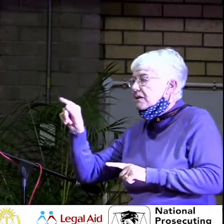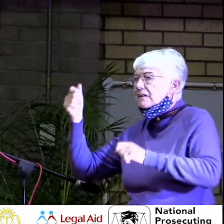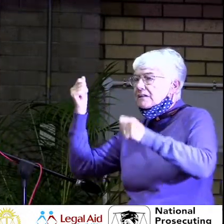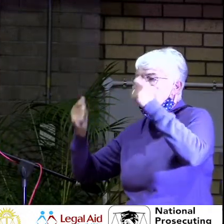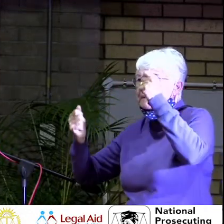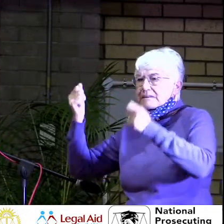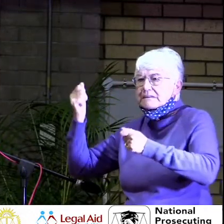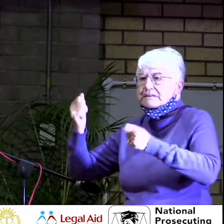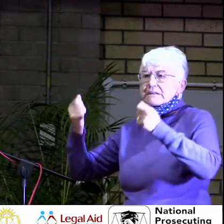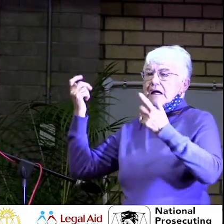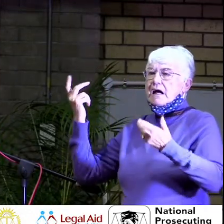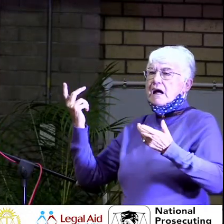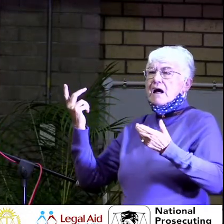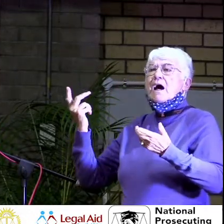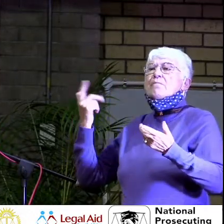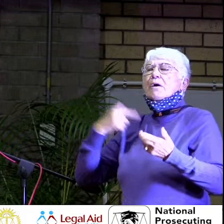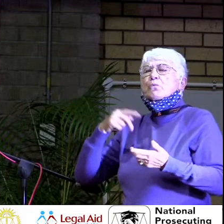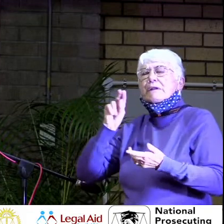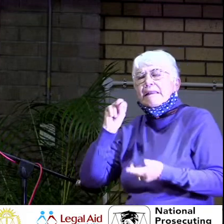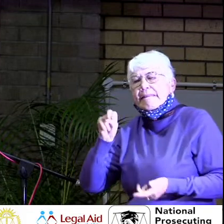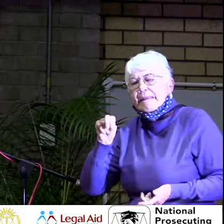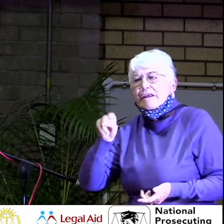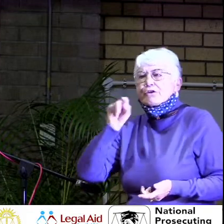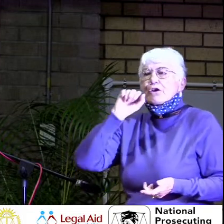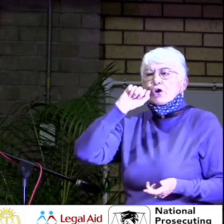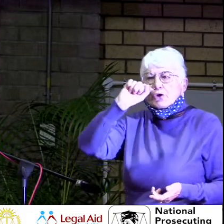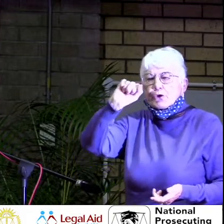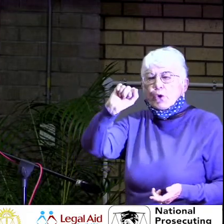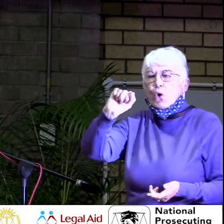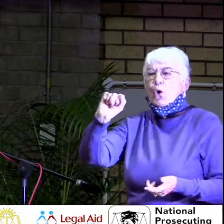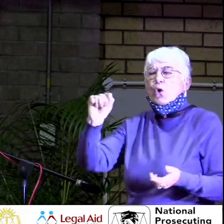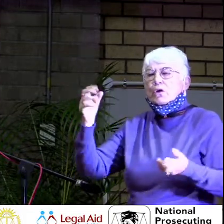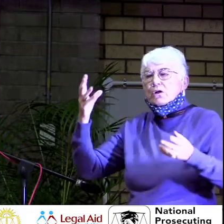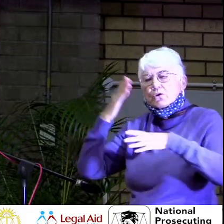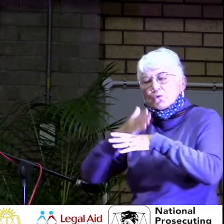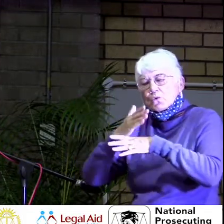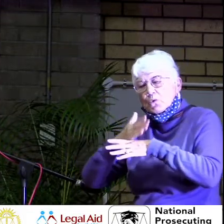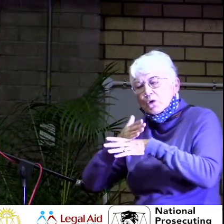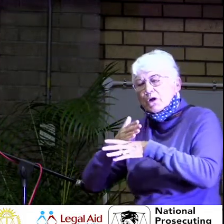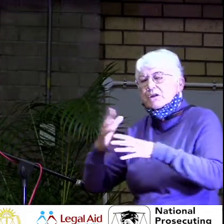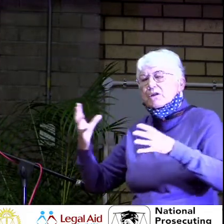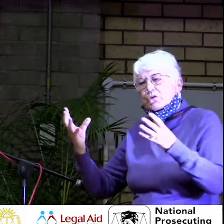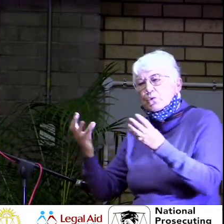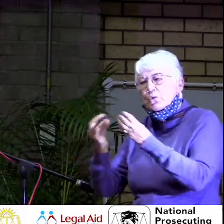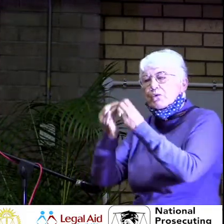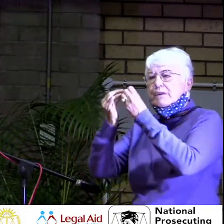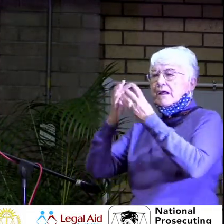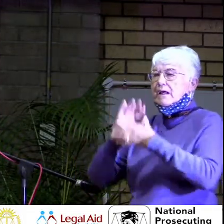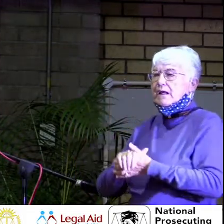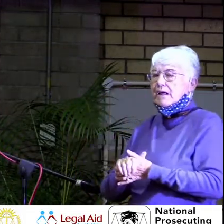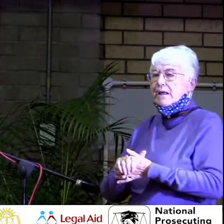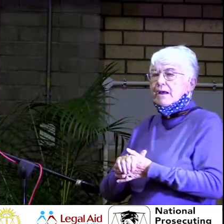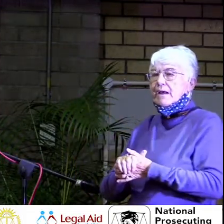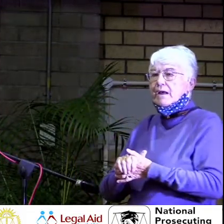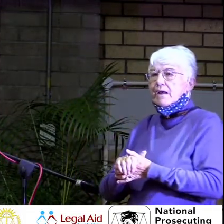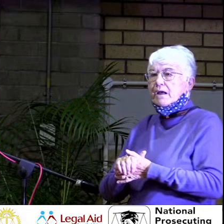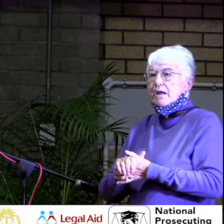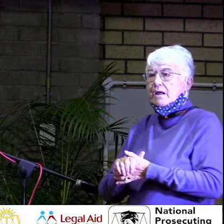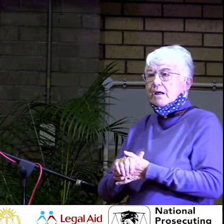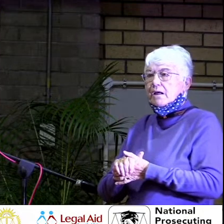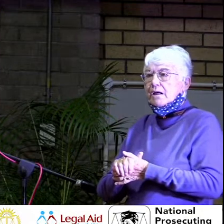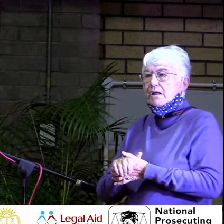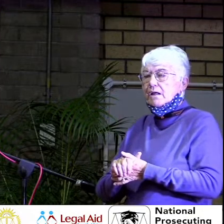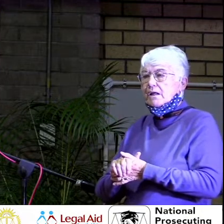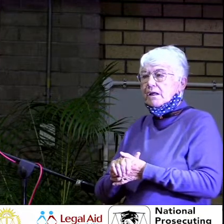cooperation, and we saw this morning how vibrant this community can be. Despite the minister alluding to